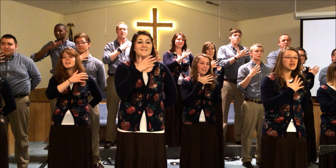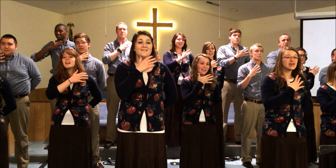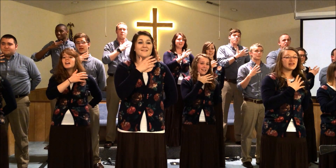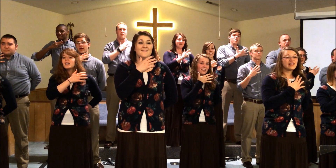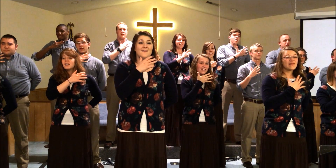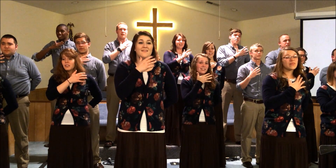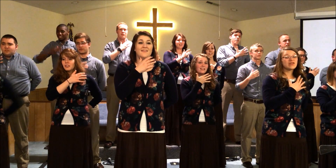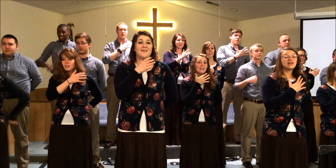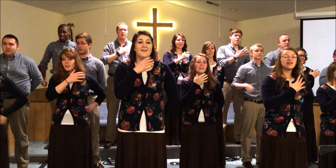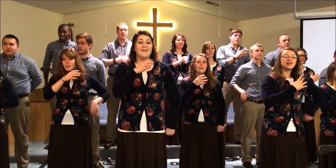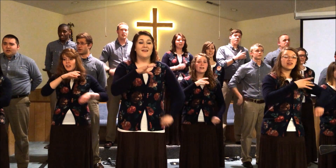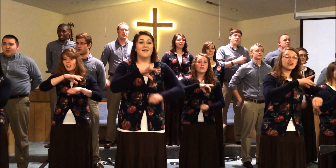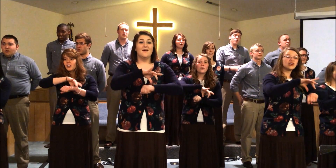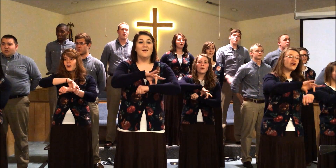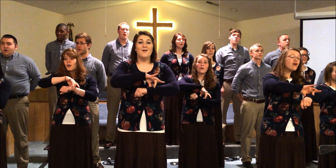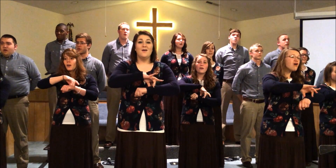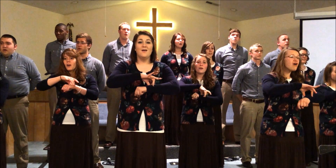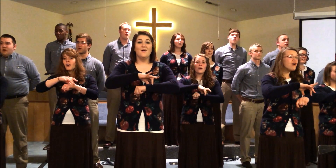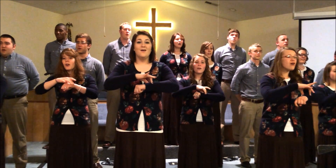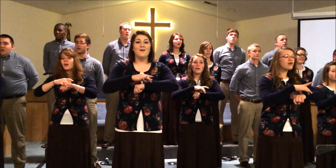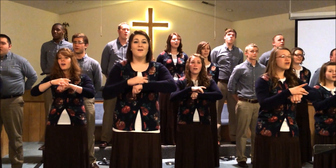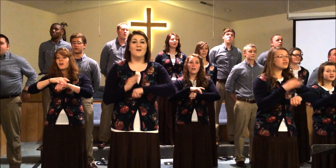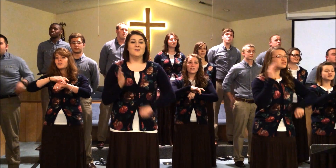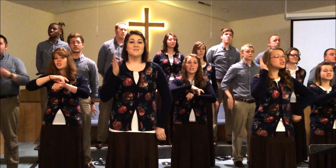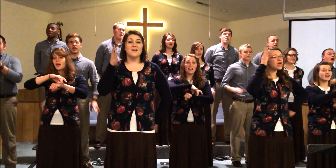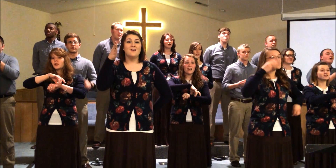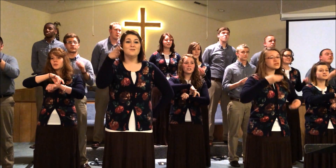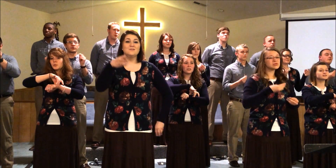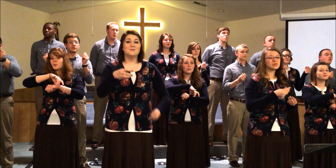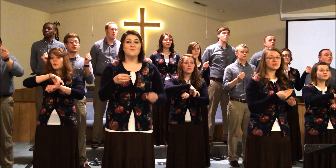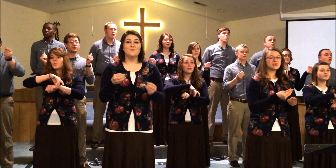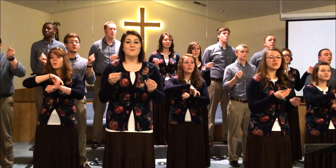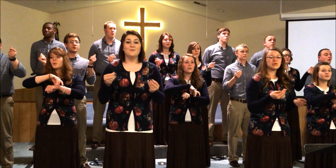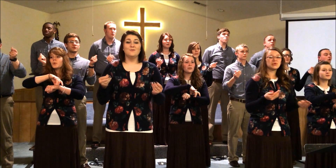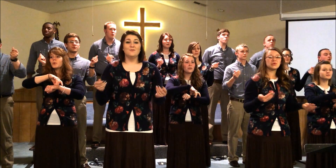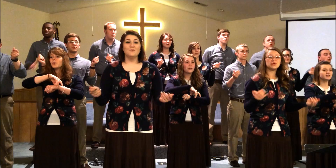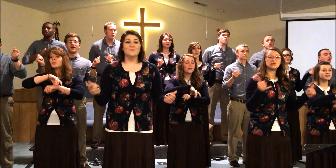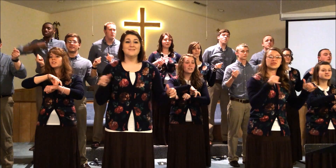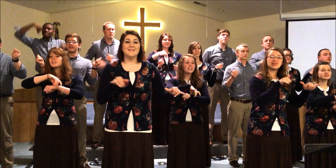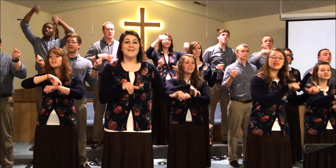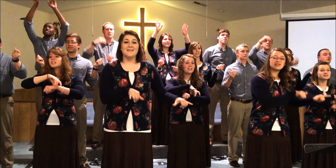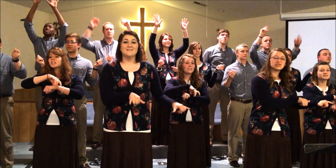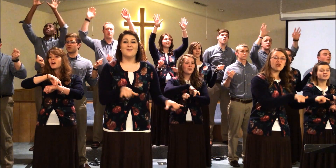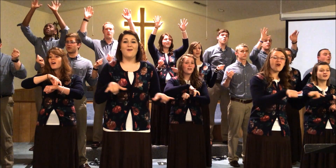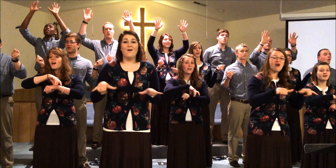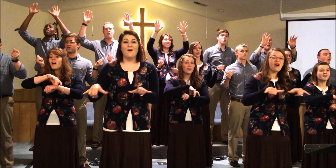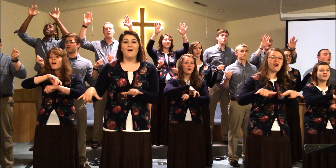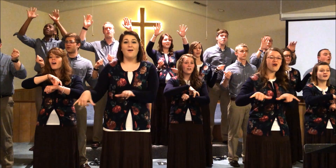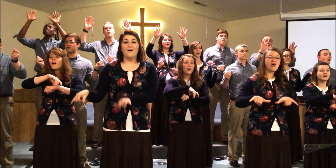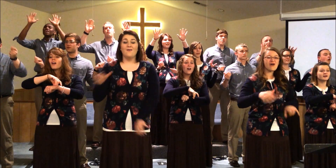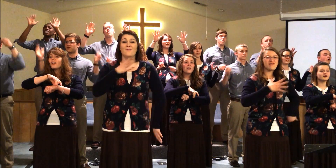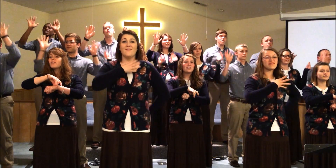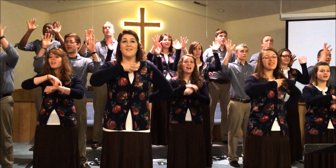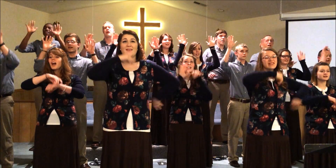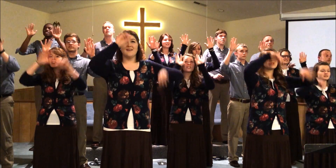The earth shall soon dissolve like